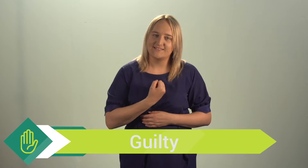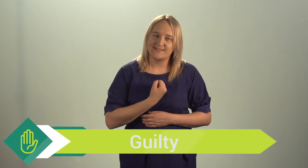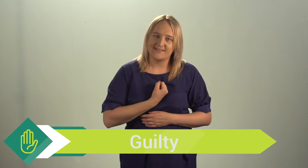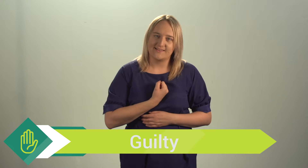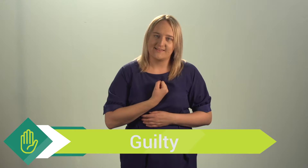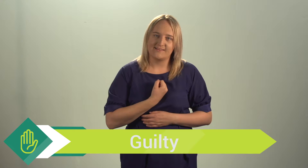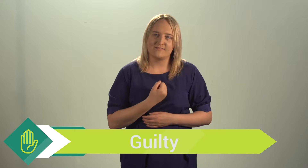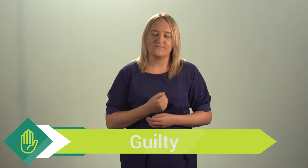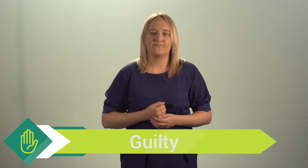guilty,